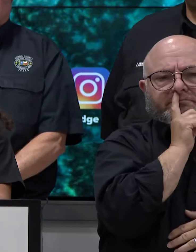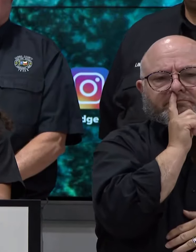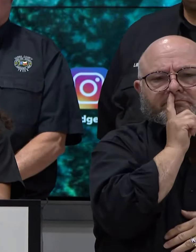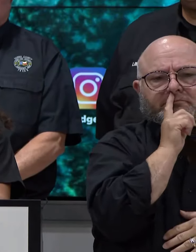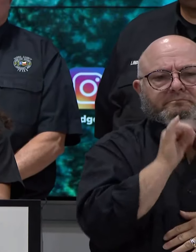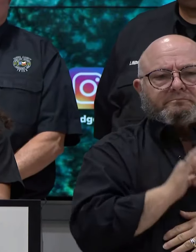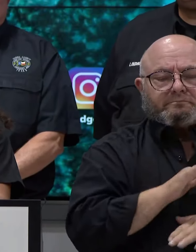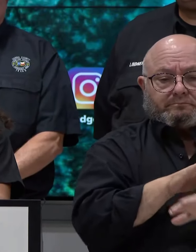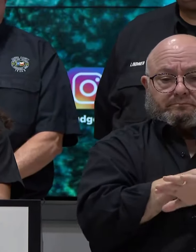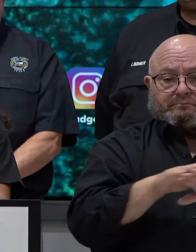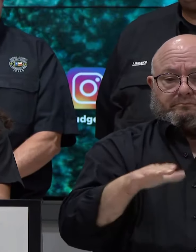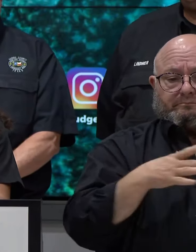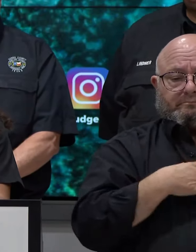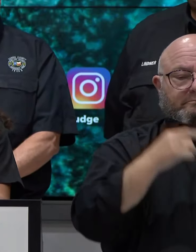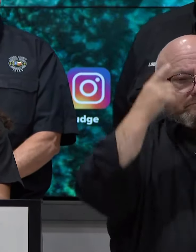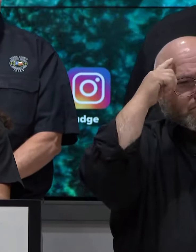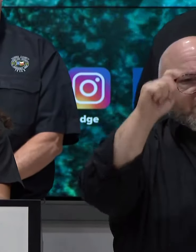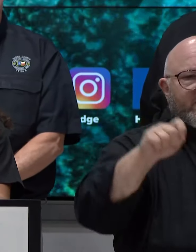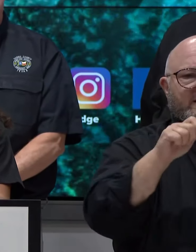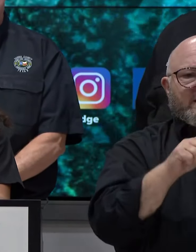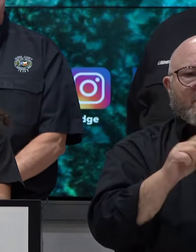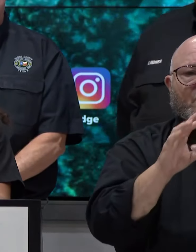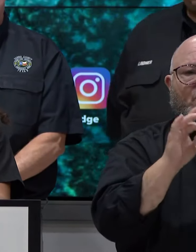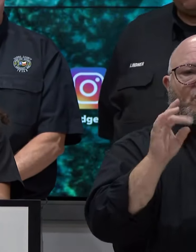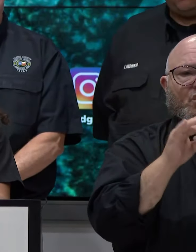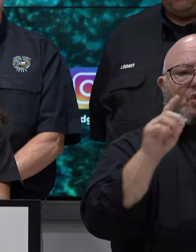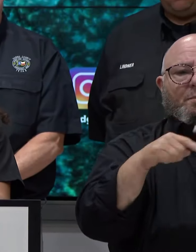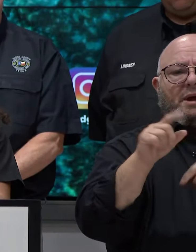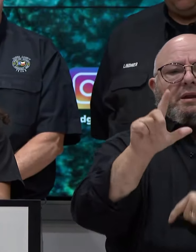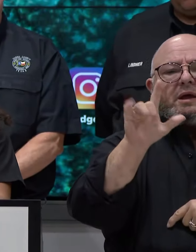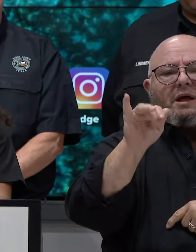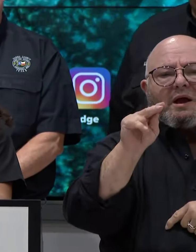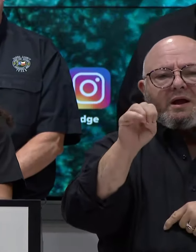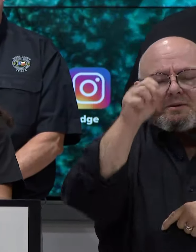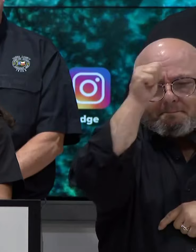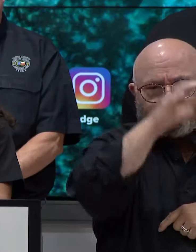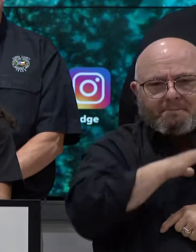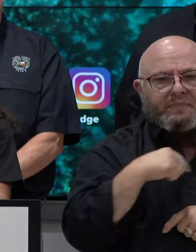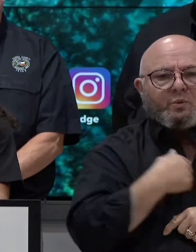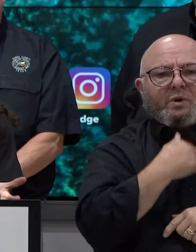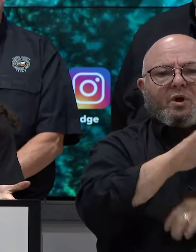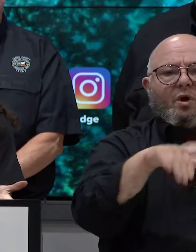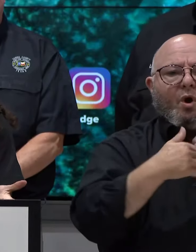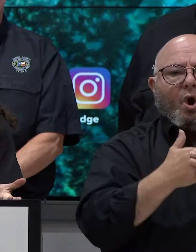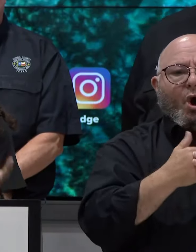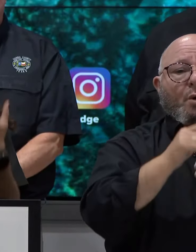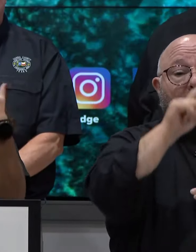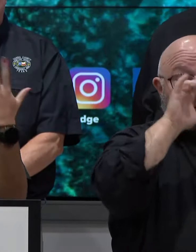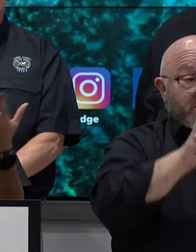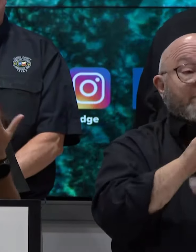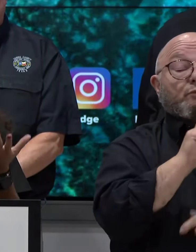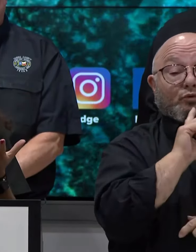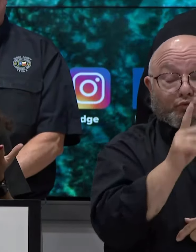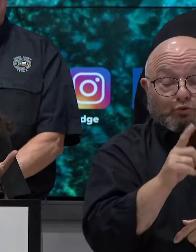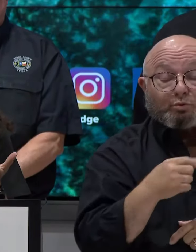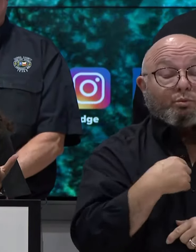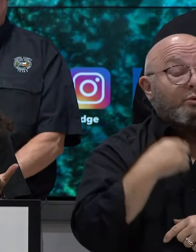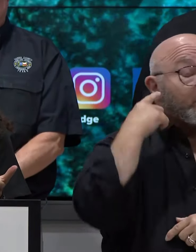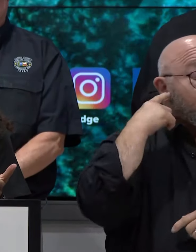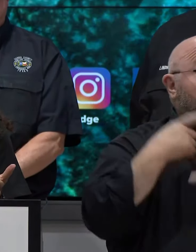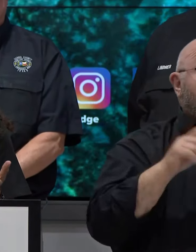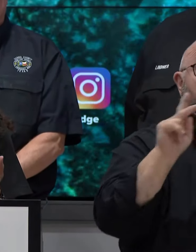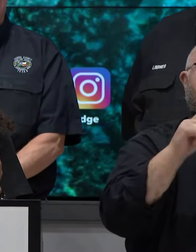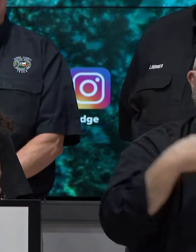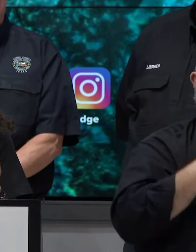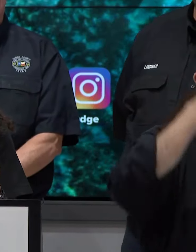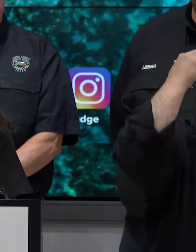I don't like, for example, these stories about the linemen. I think we all believe they're true, right? We're hearing it from credible